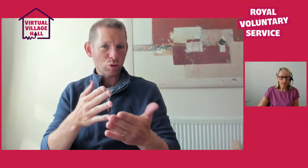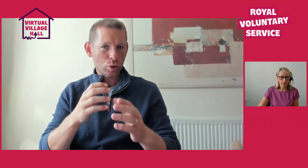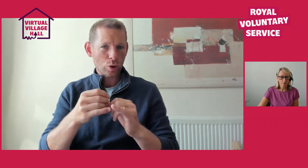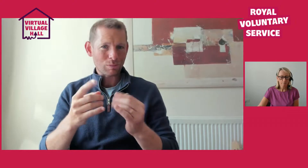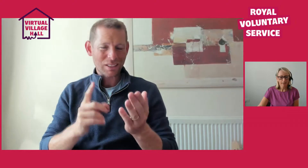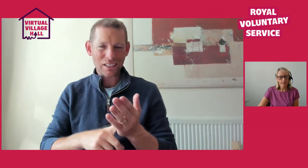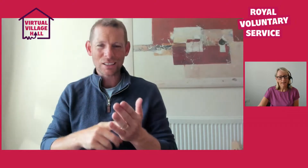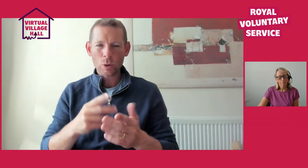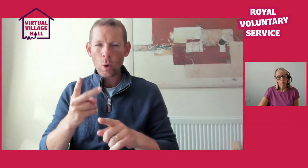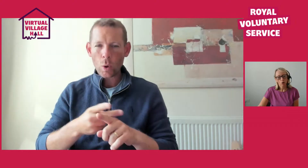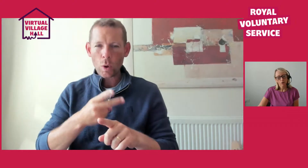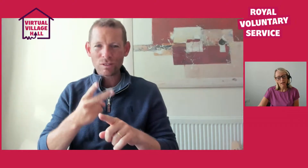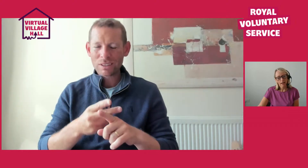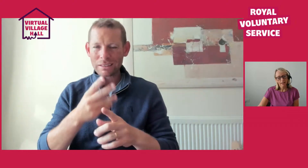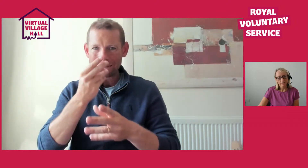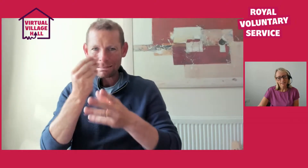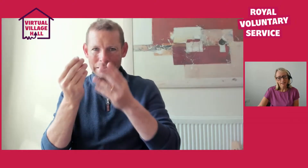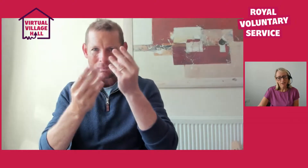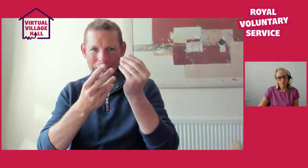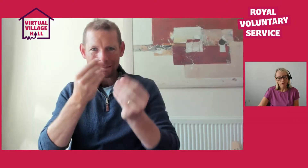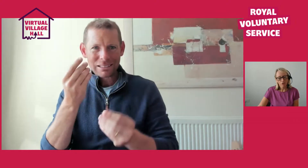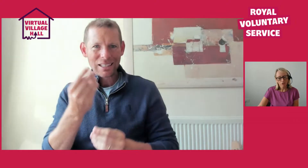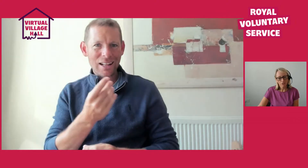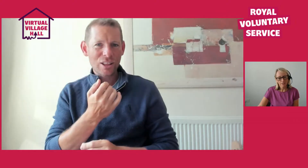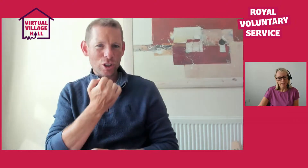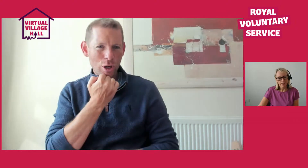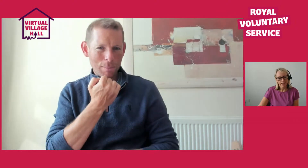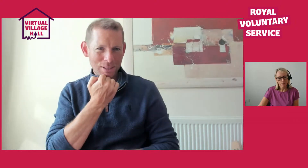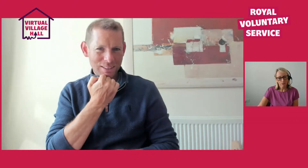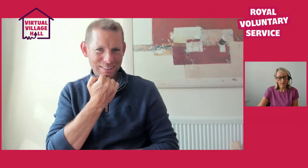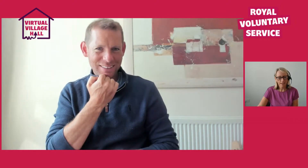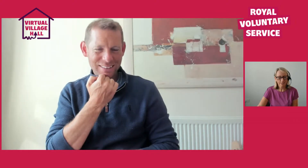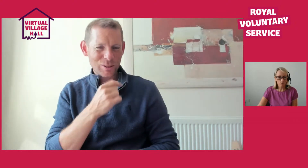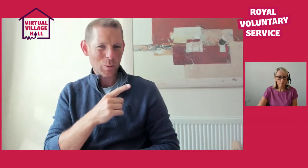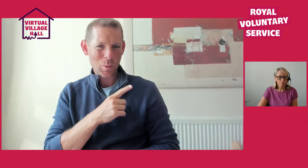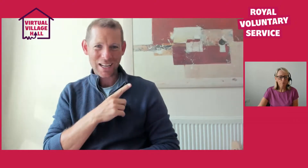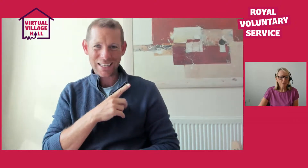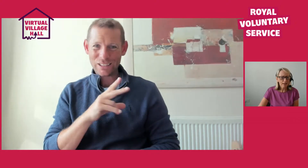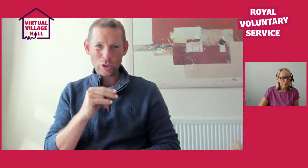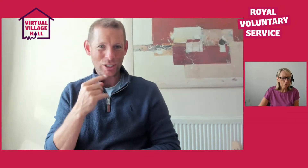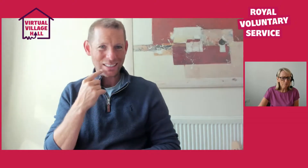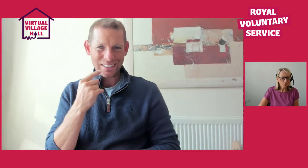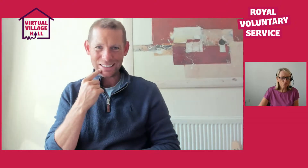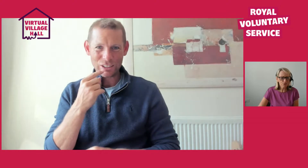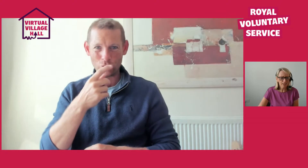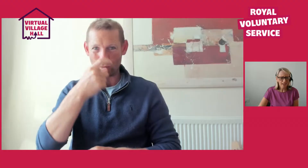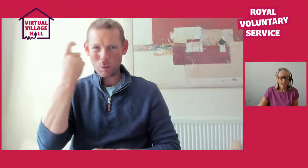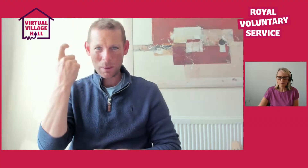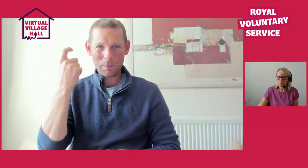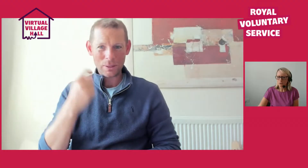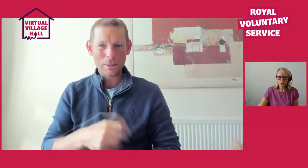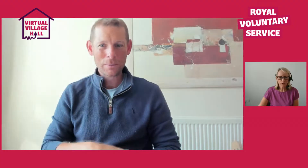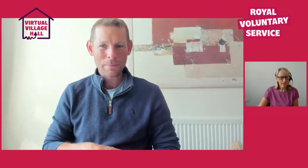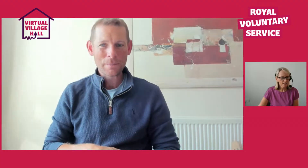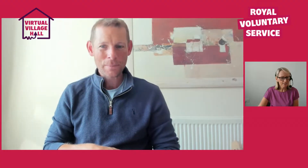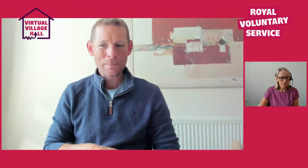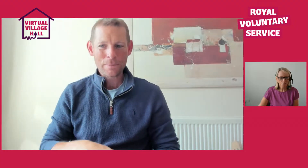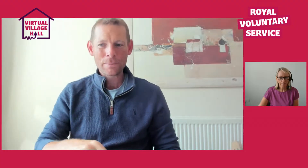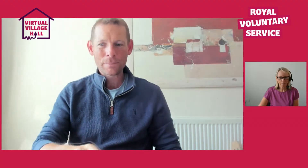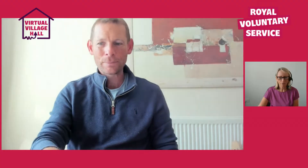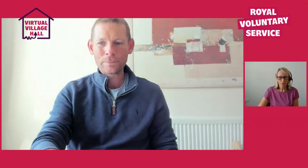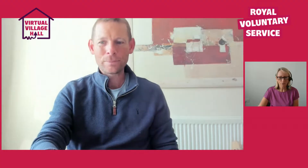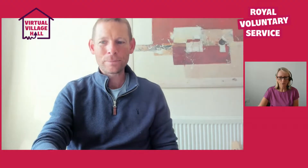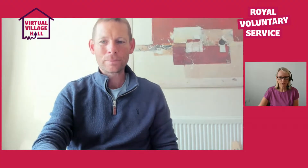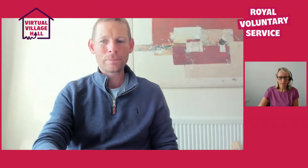teach in level 1 and introduction to sign language classes often forget the numbers. Numbers are not easy